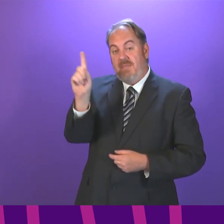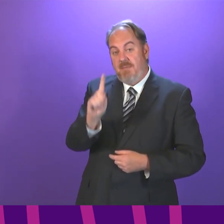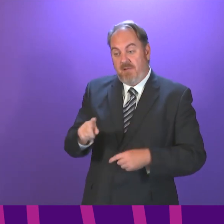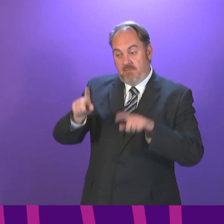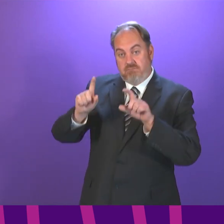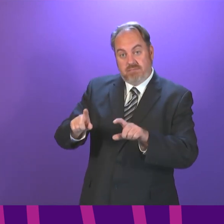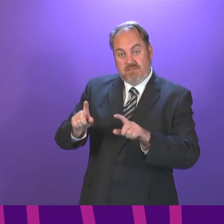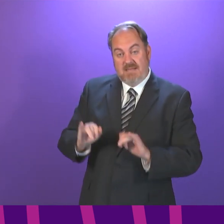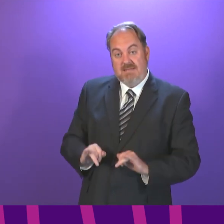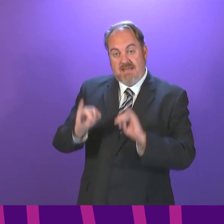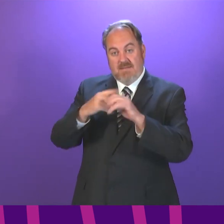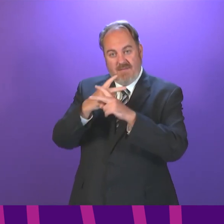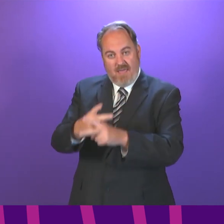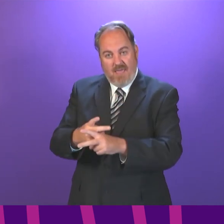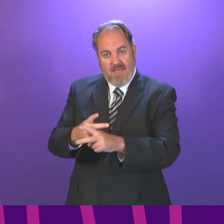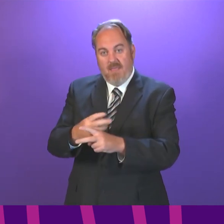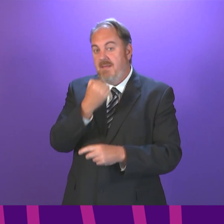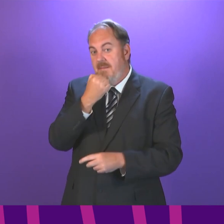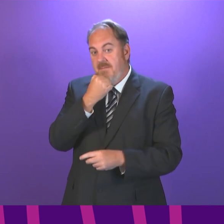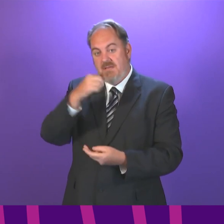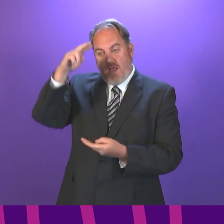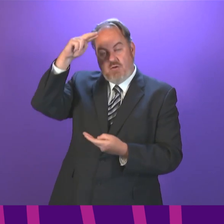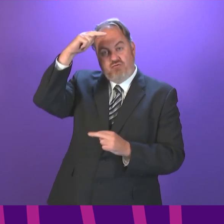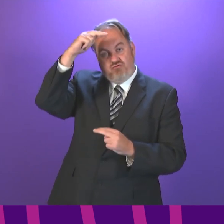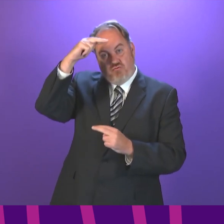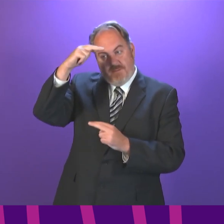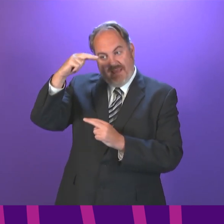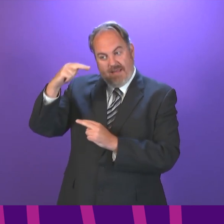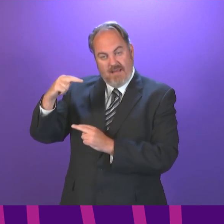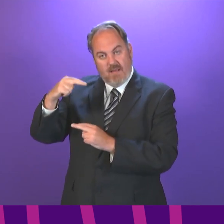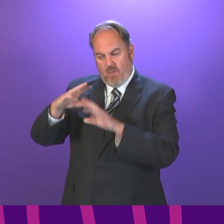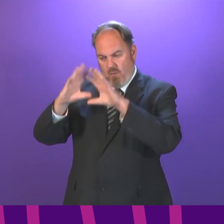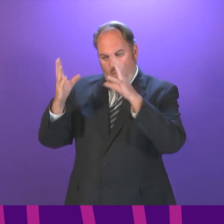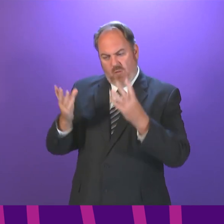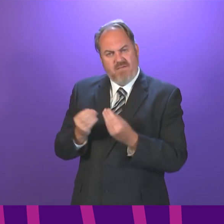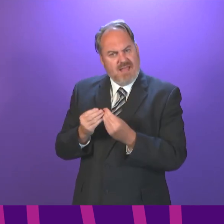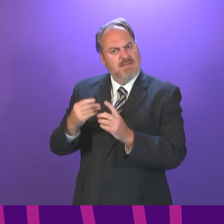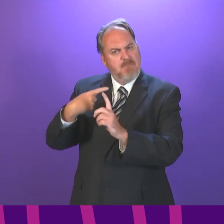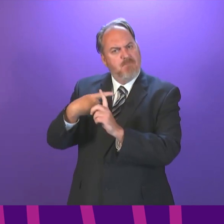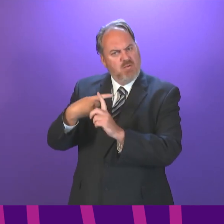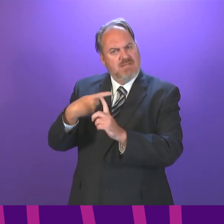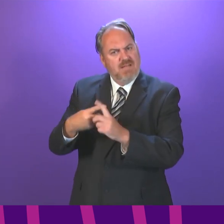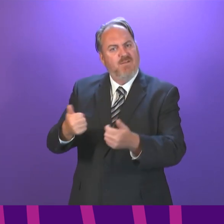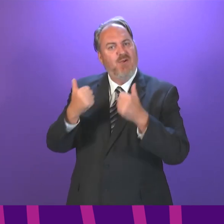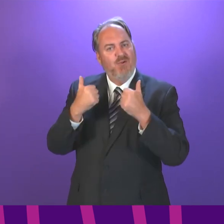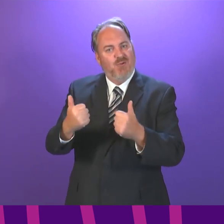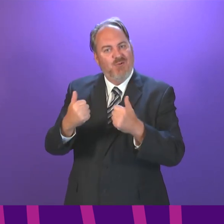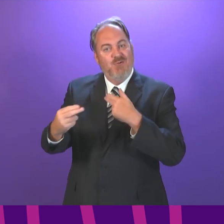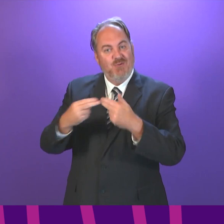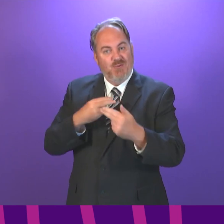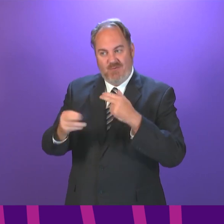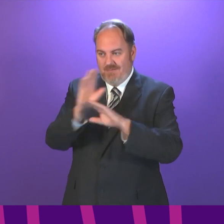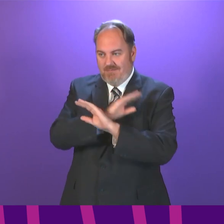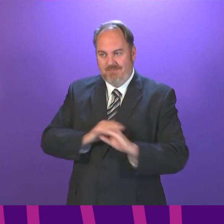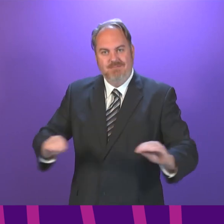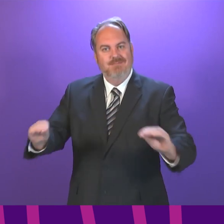gradually, as well. All of this is good news, and I think it demonstrates the value of taking a careful and steady